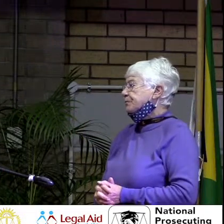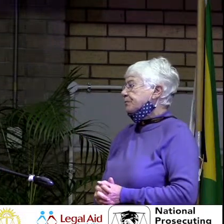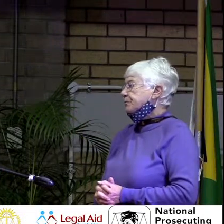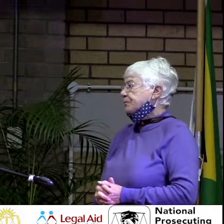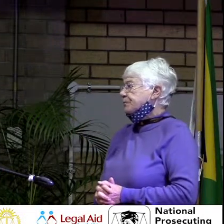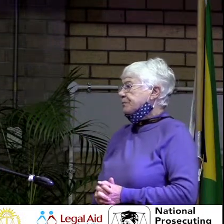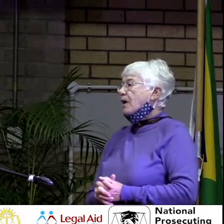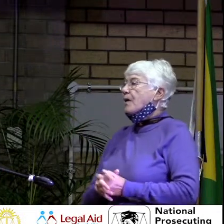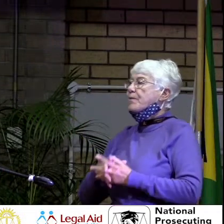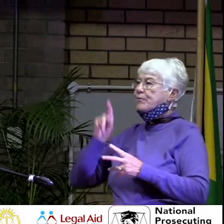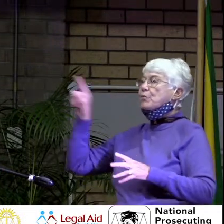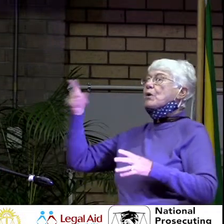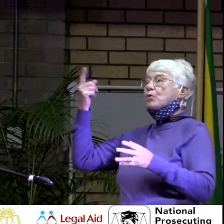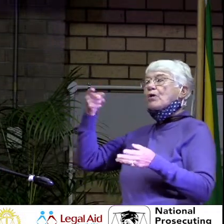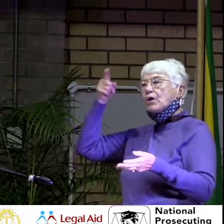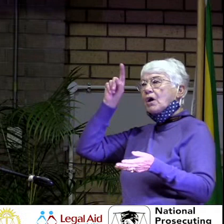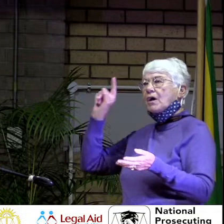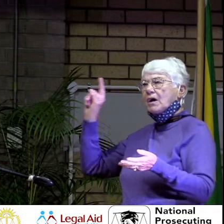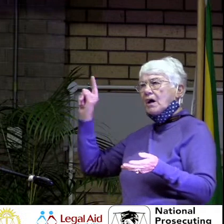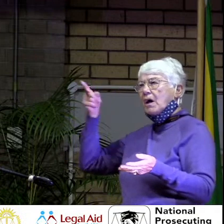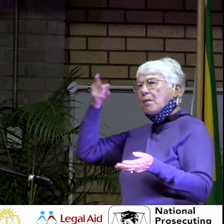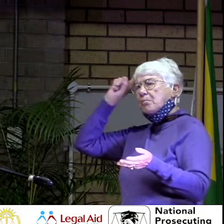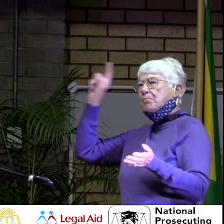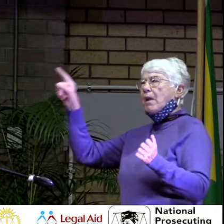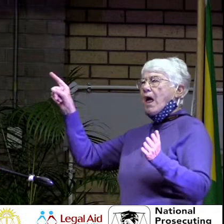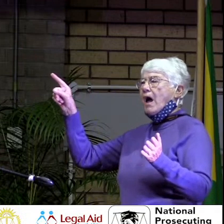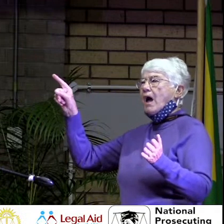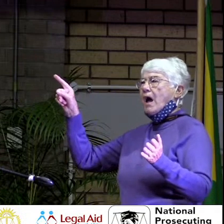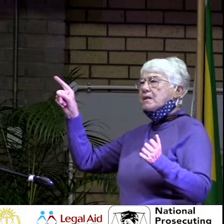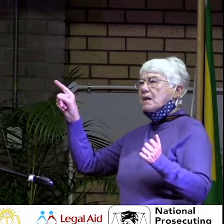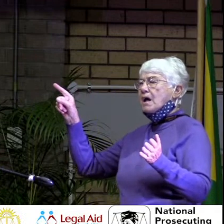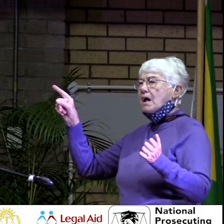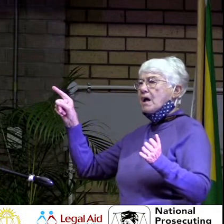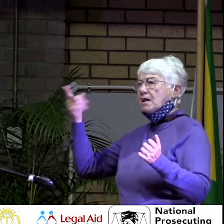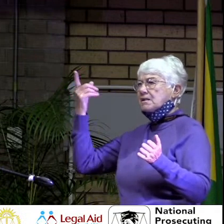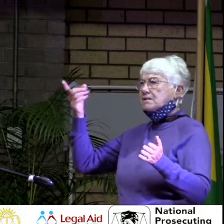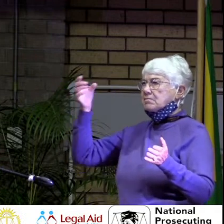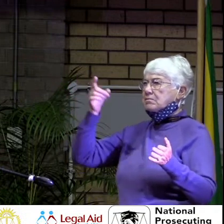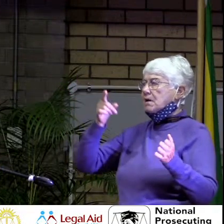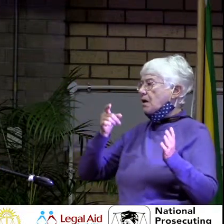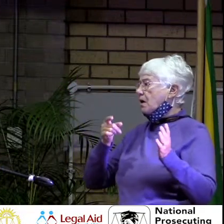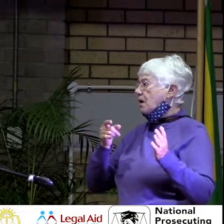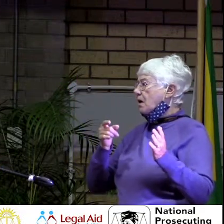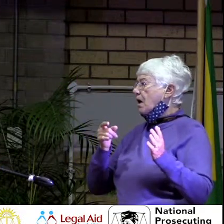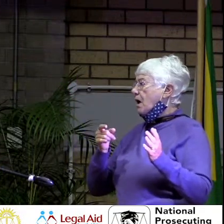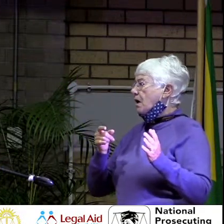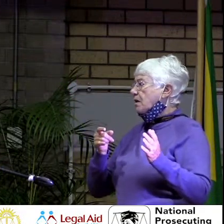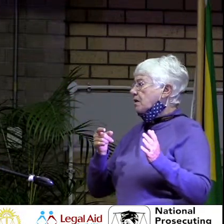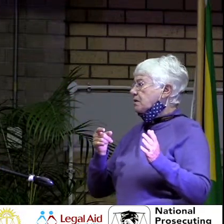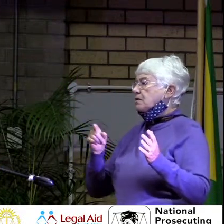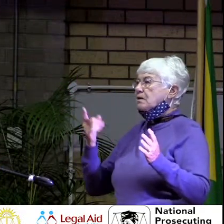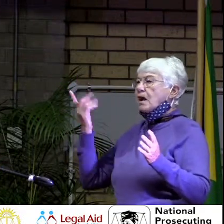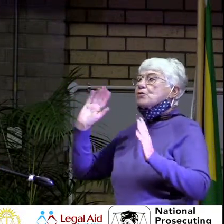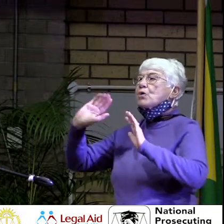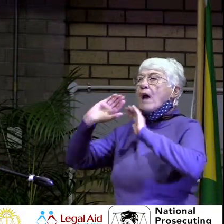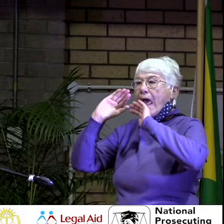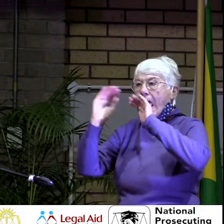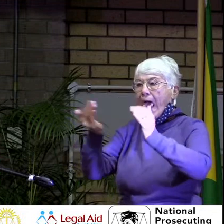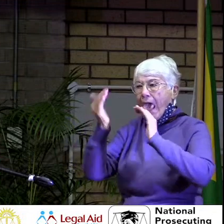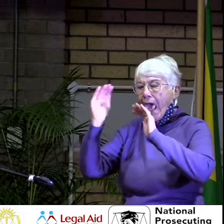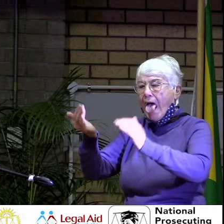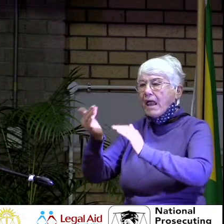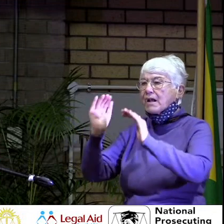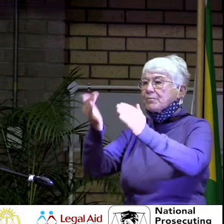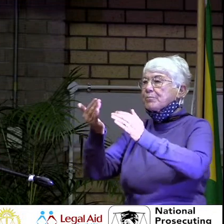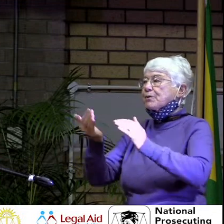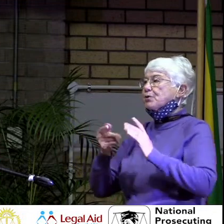pillars, and Pillar 3 is one specifically dealing with these interventions. And some of